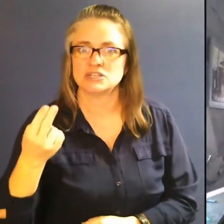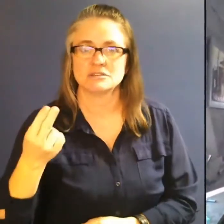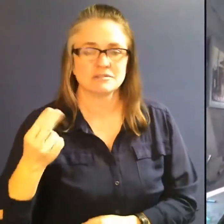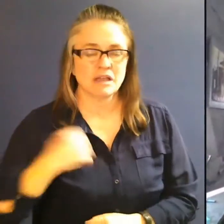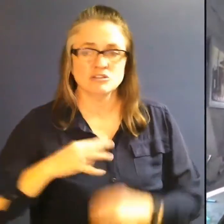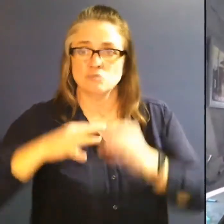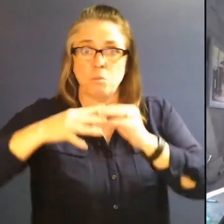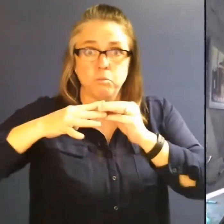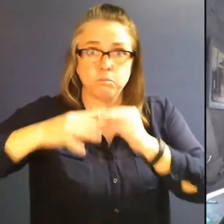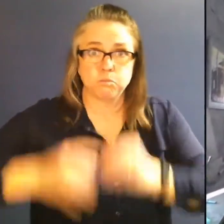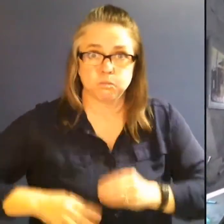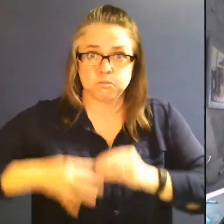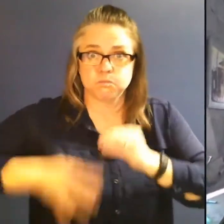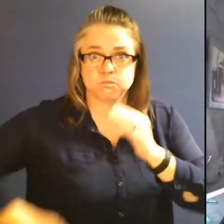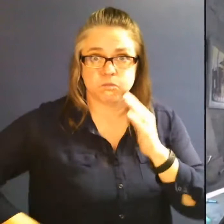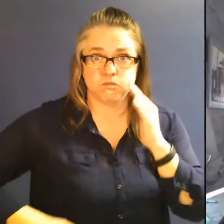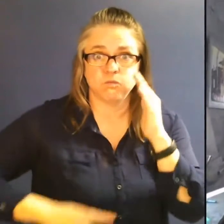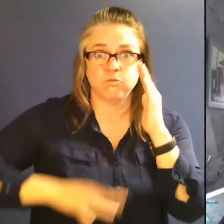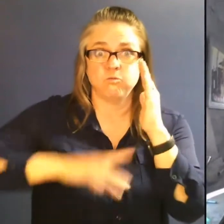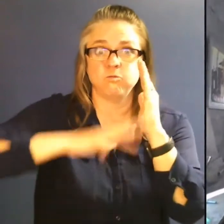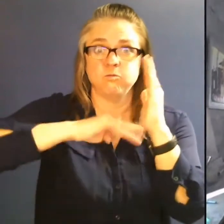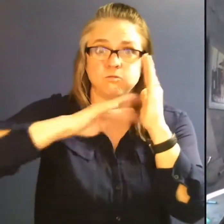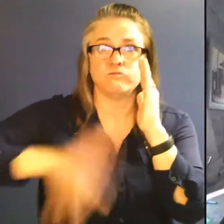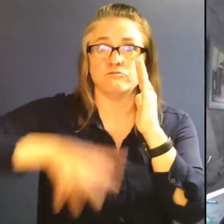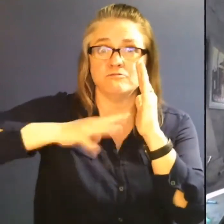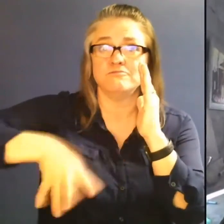gush and put a lot of sap out.